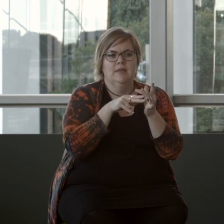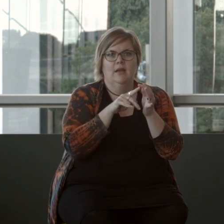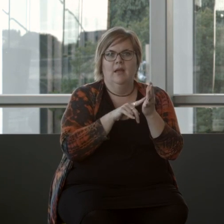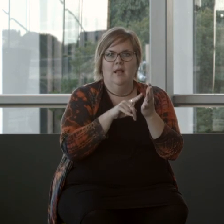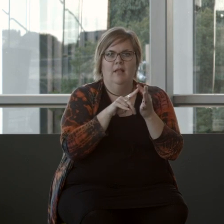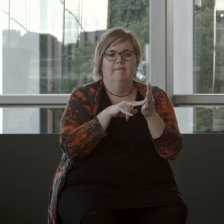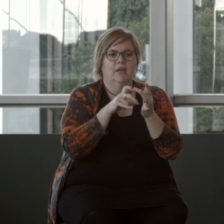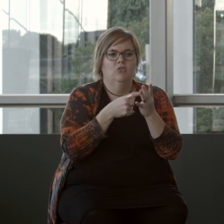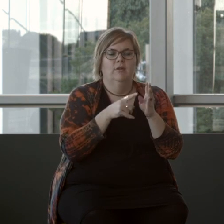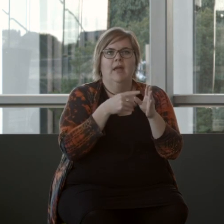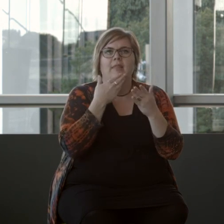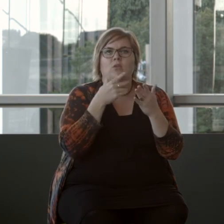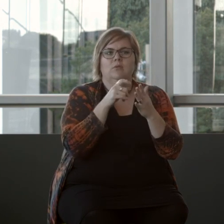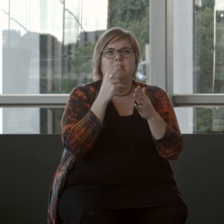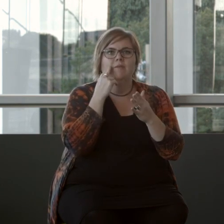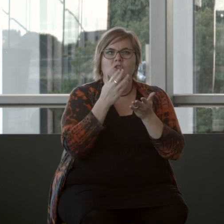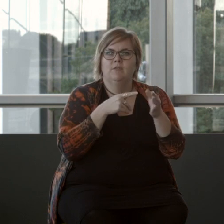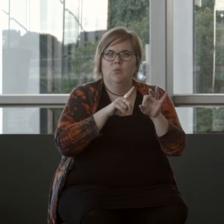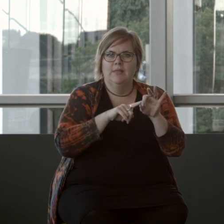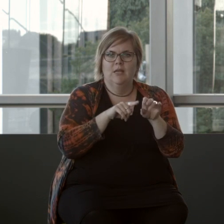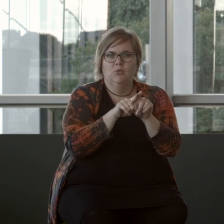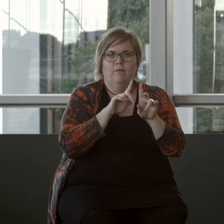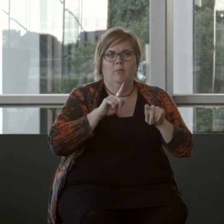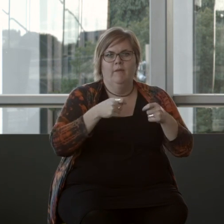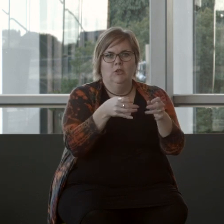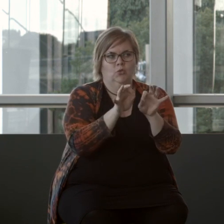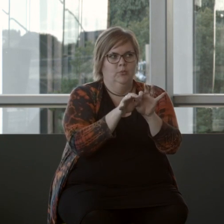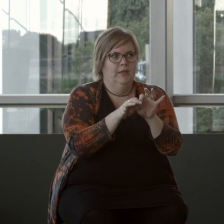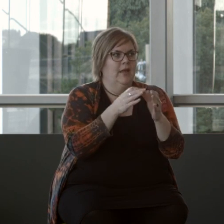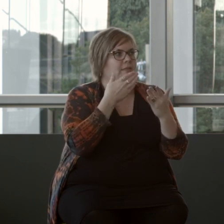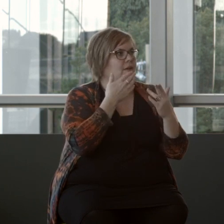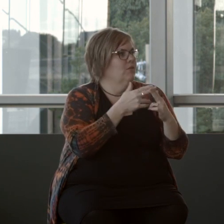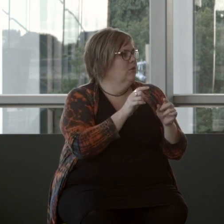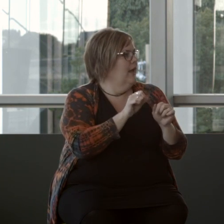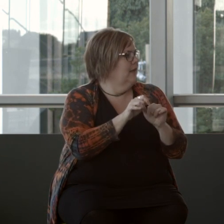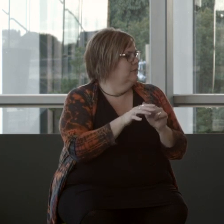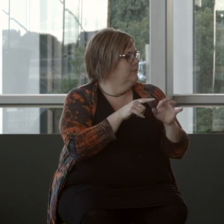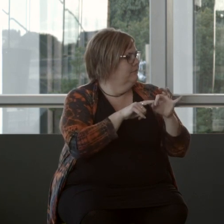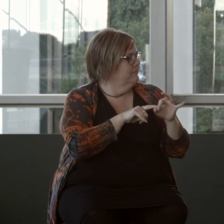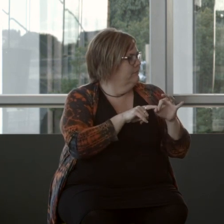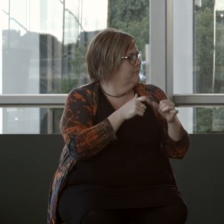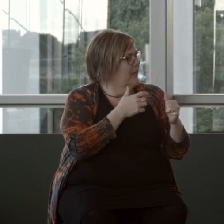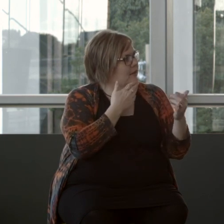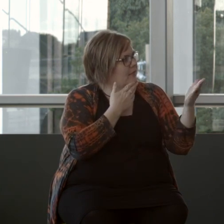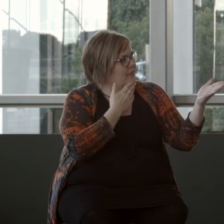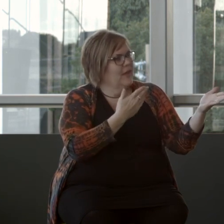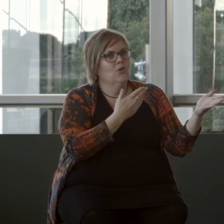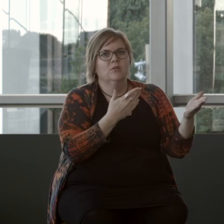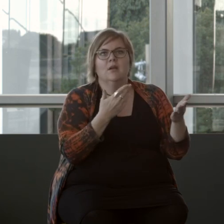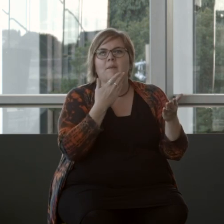and Deaf Services Queensland for that. Thank you so much, Paolo, for being an excellent host today. And thanks again, Camille. If you please join